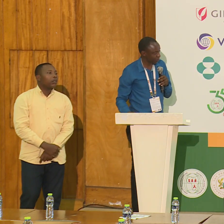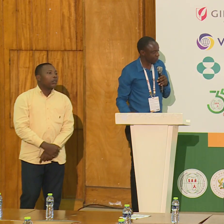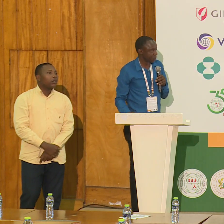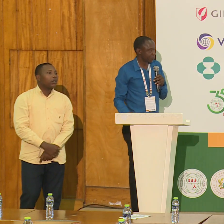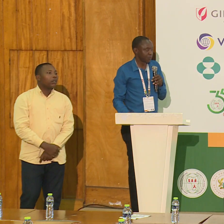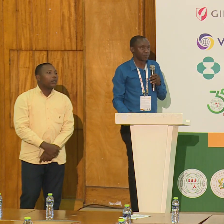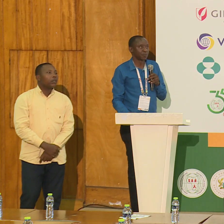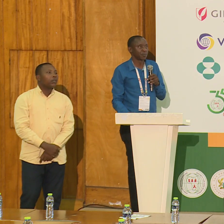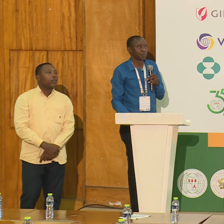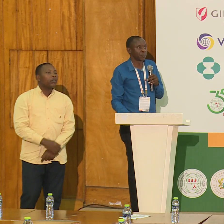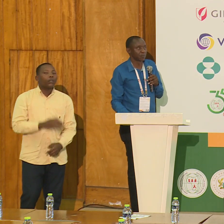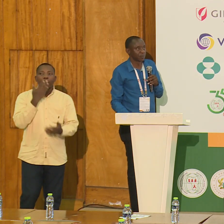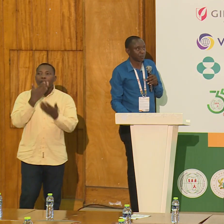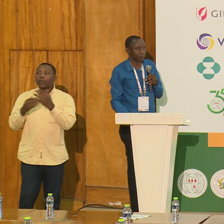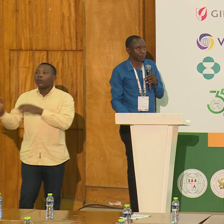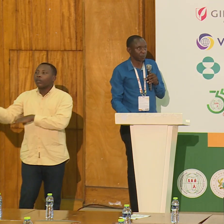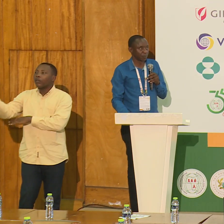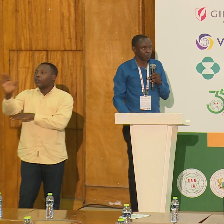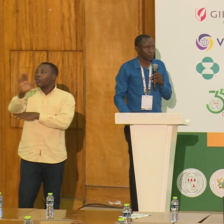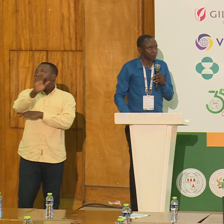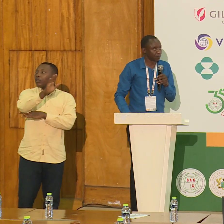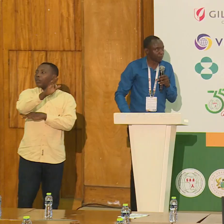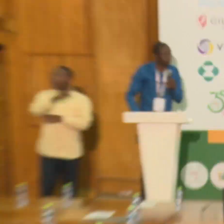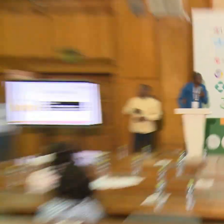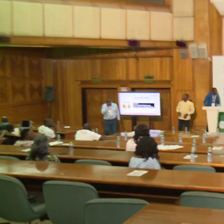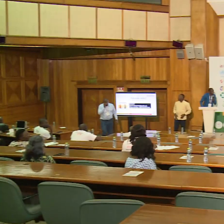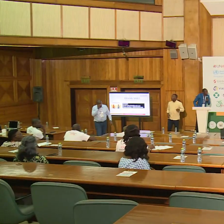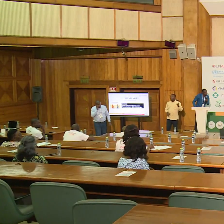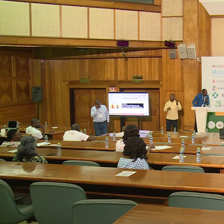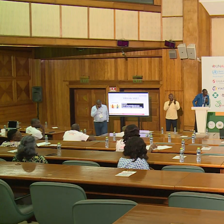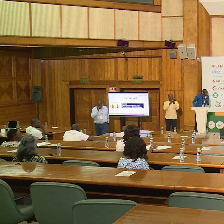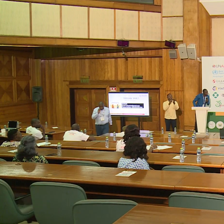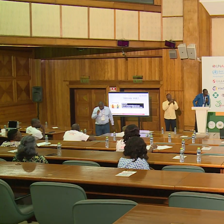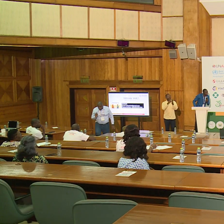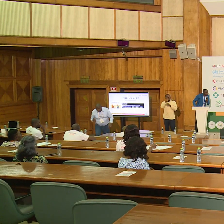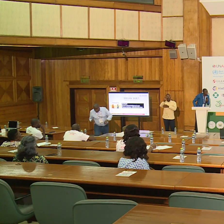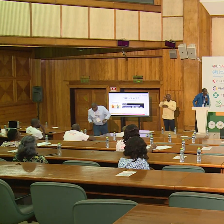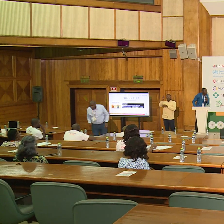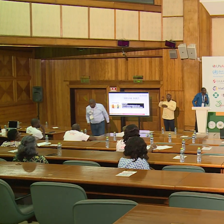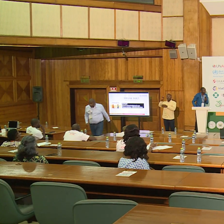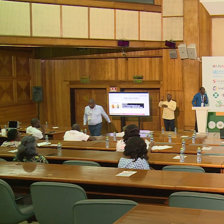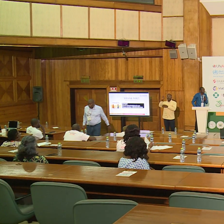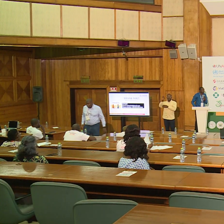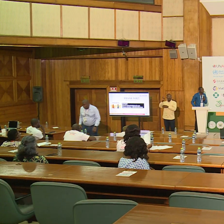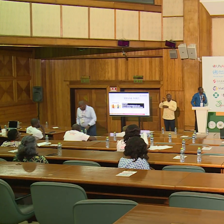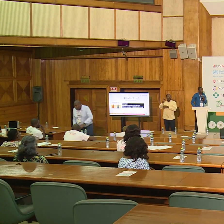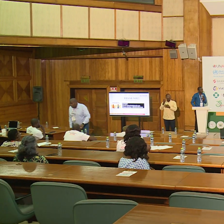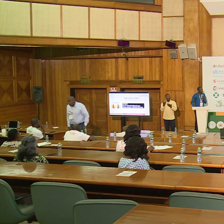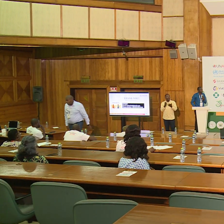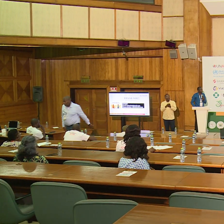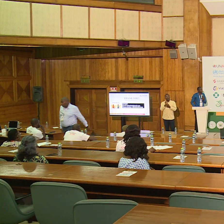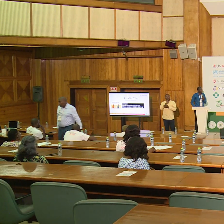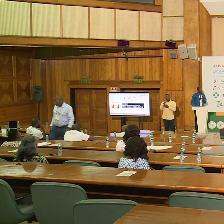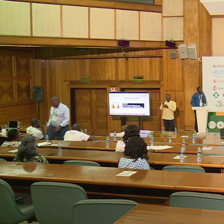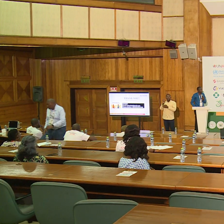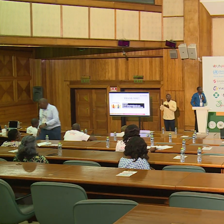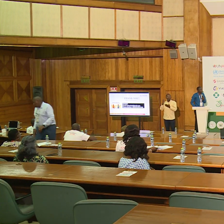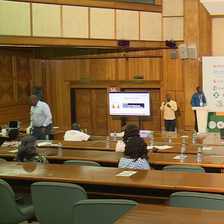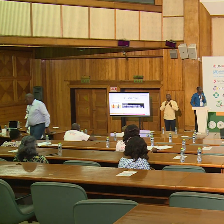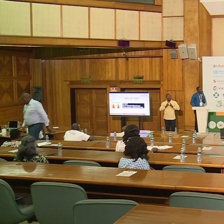Yeah, good afternoon. My name is Dr. Ivezio Pukoro. I work with the Institute of Human Biology